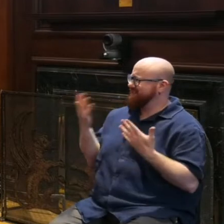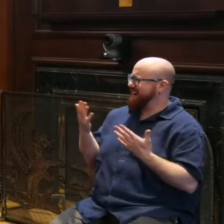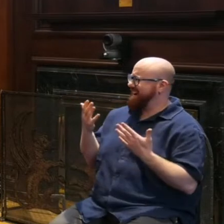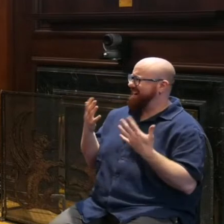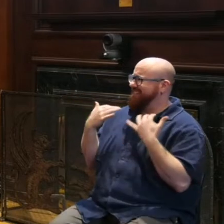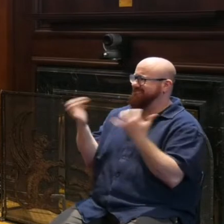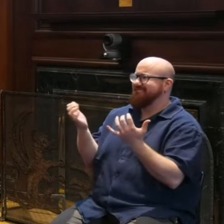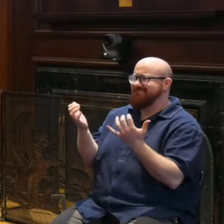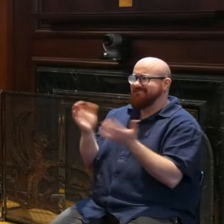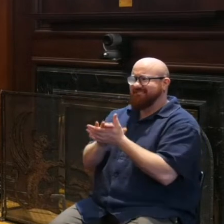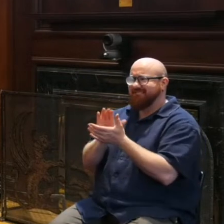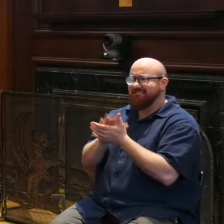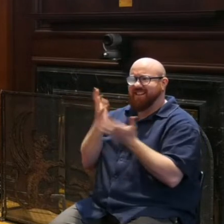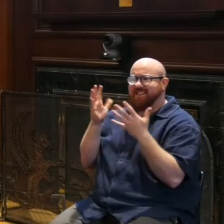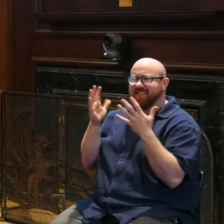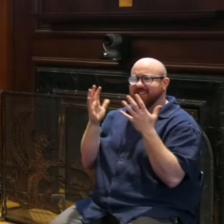there's